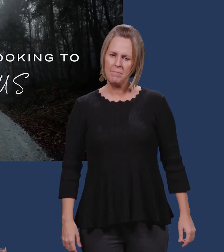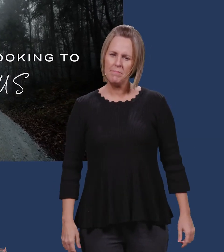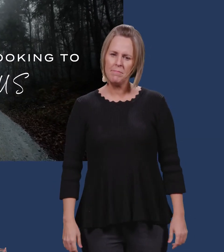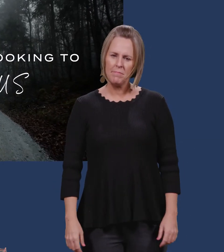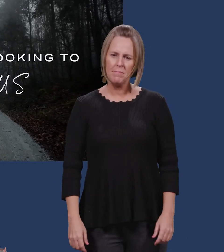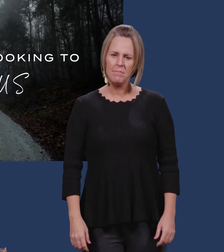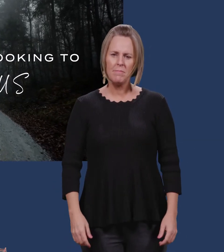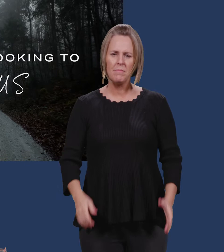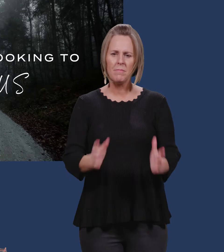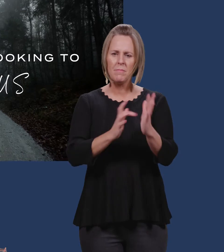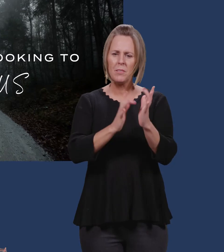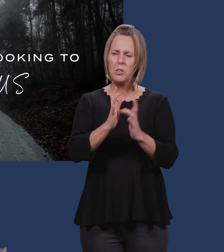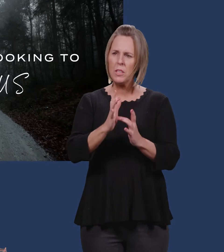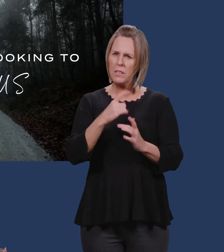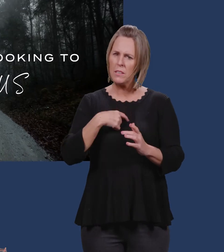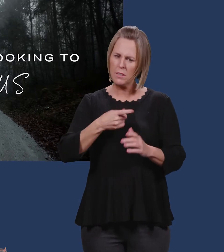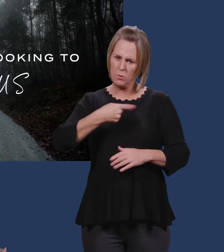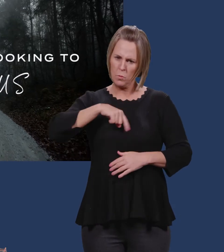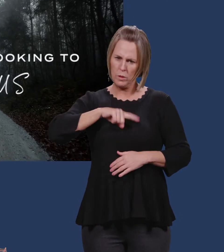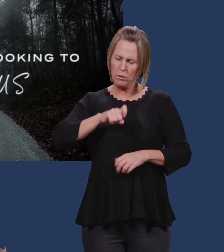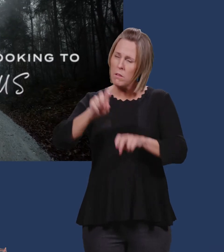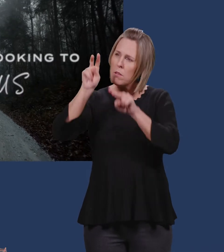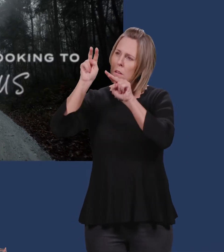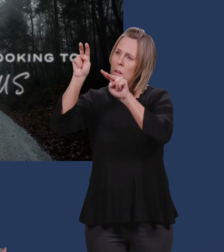Let us keep looking to Jesus.